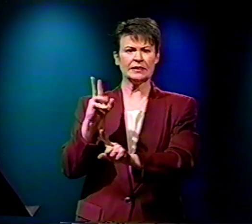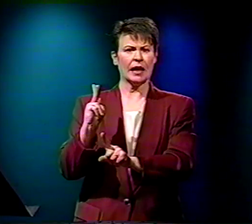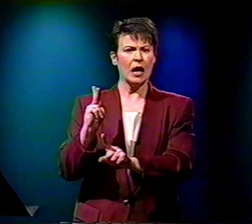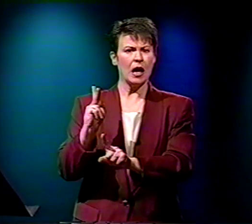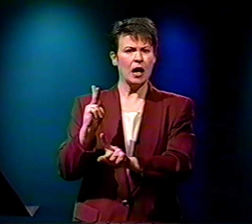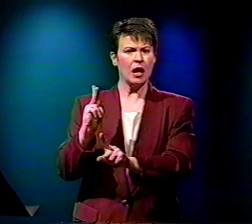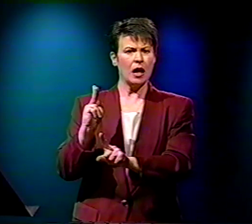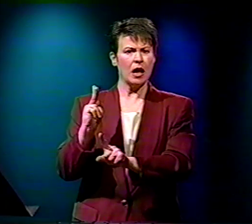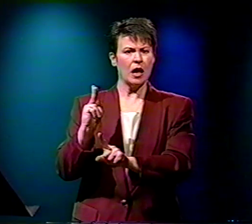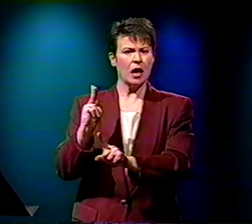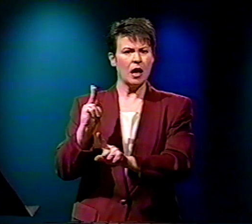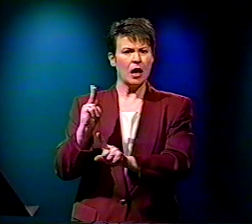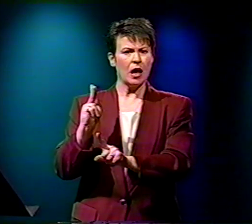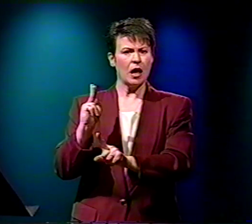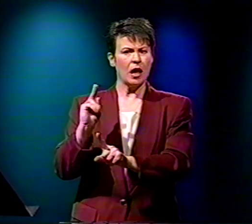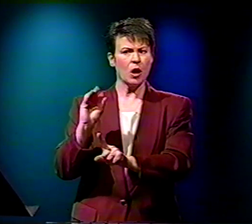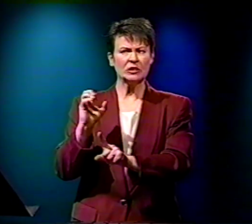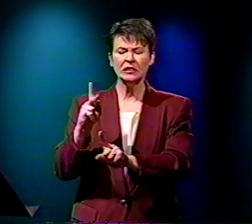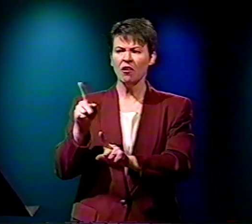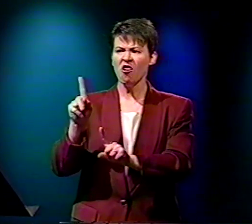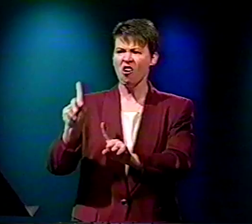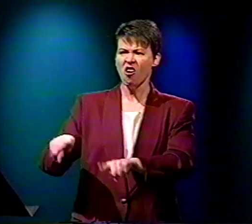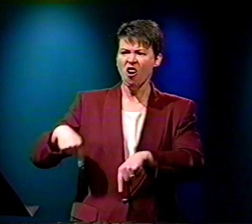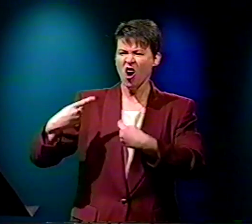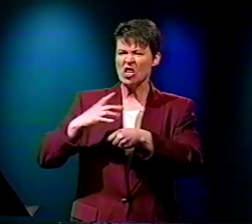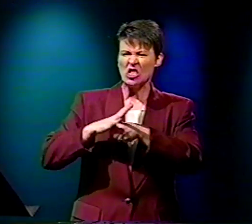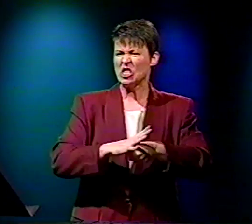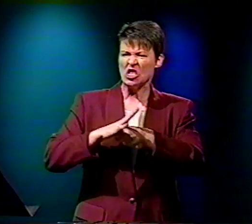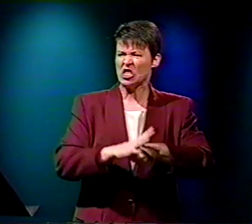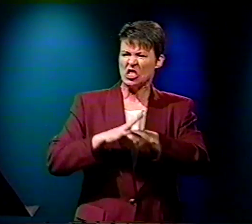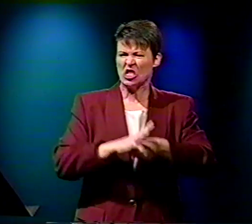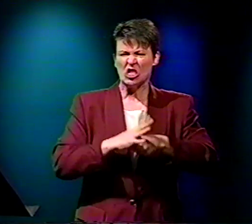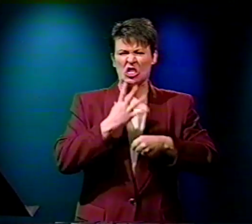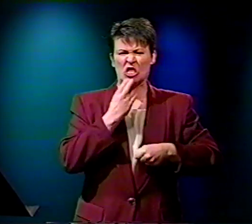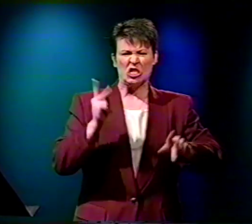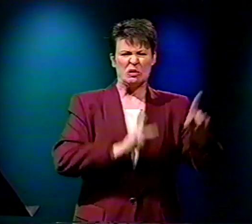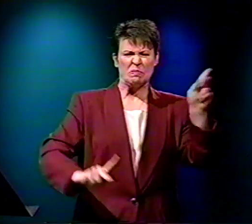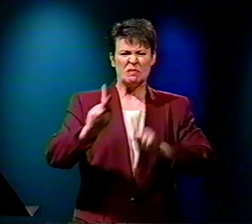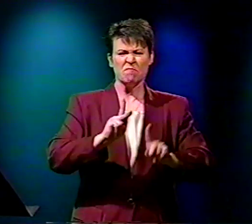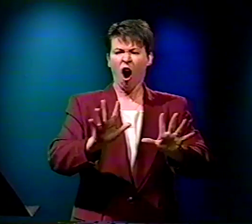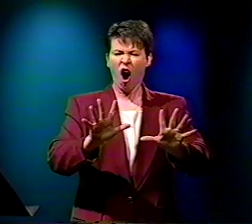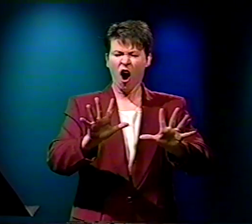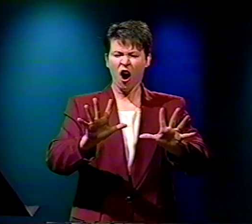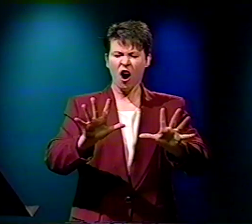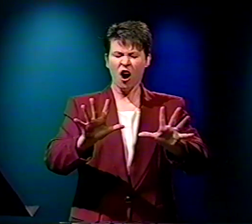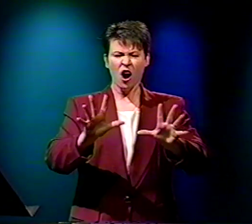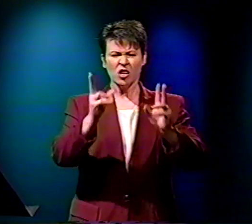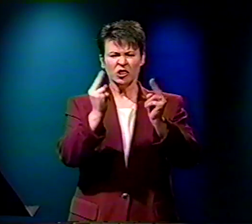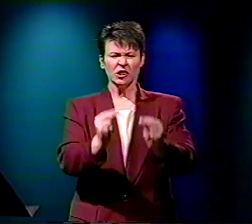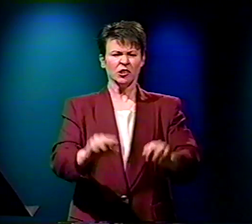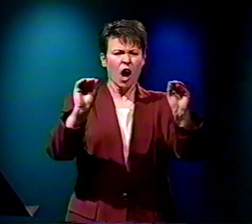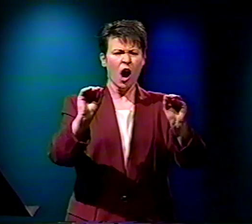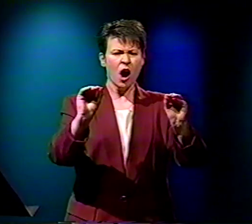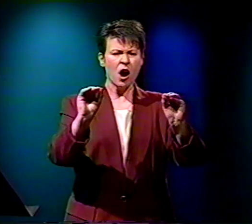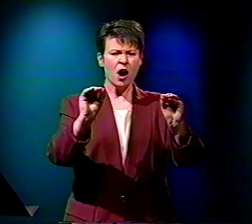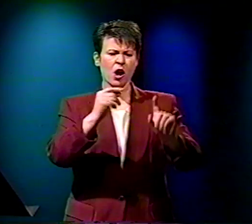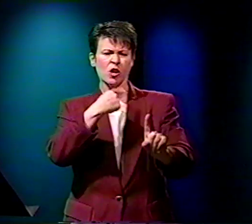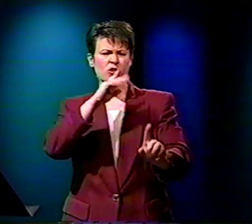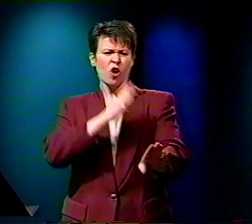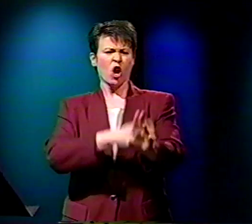other hand, he's a Cossack, and Cossacks have all this time oppressed Jewish people. And so he